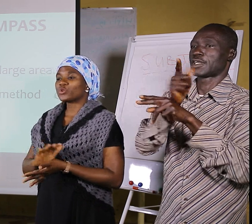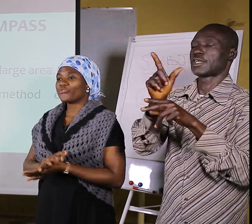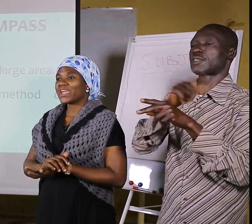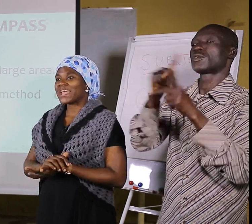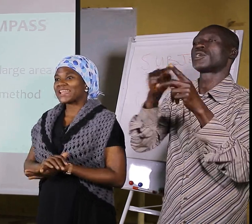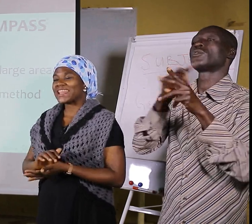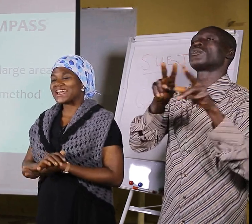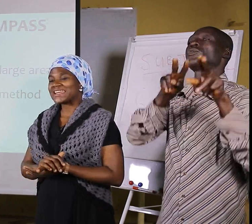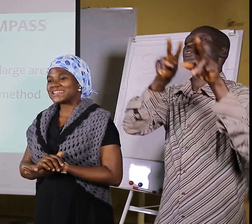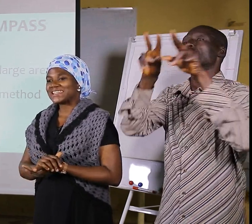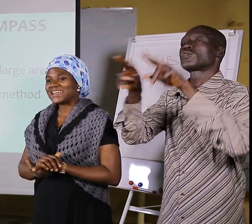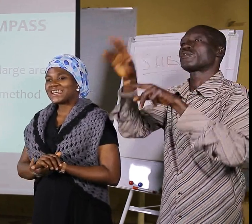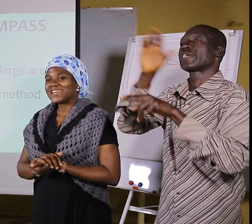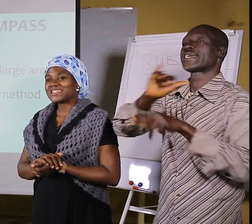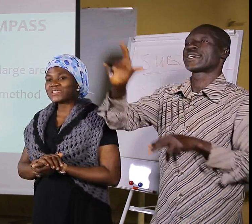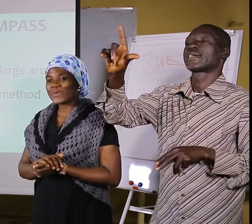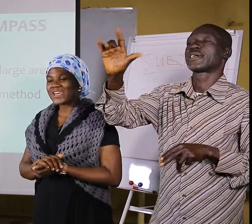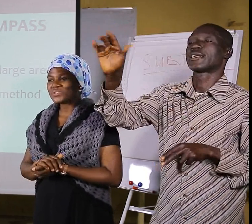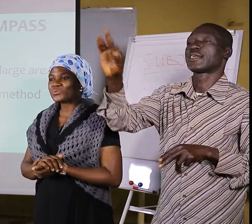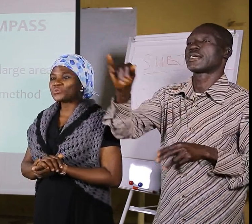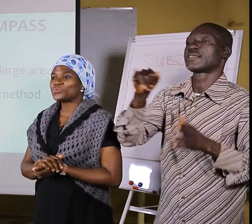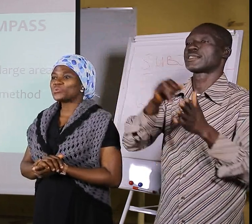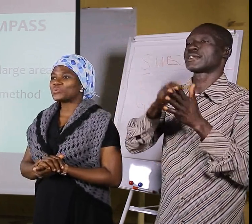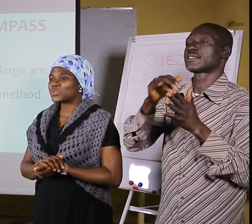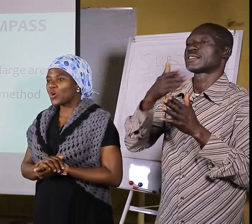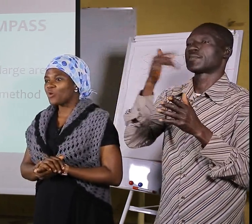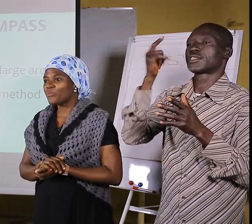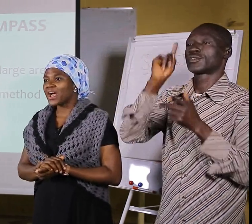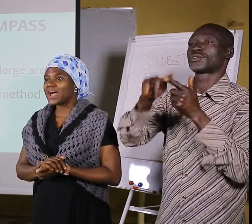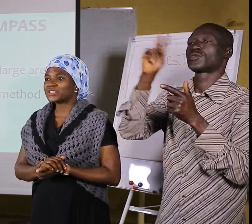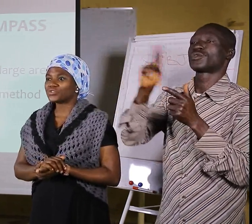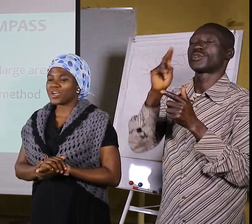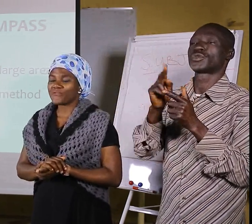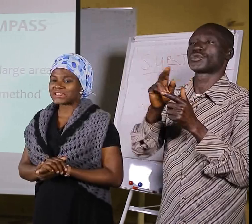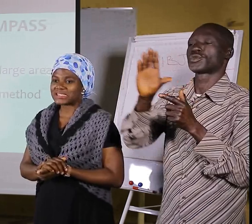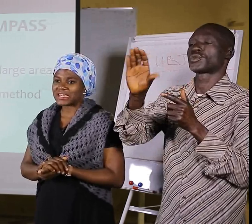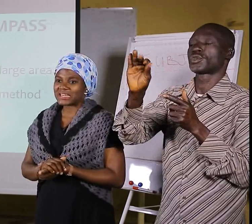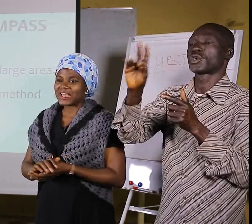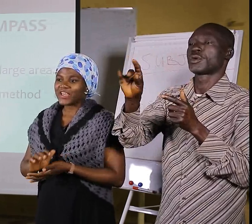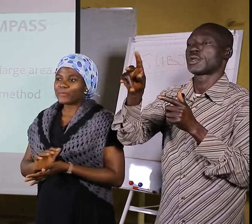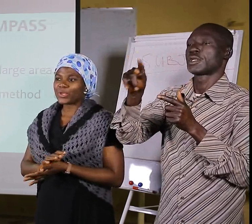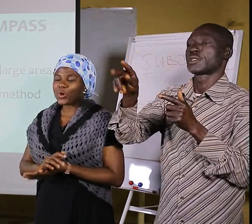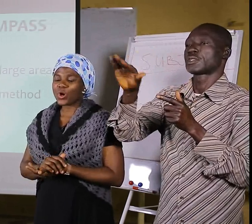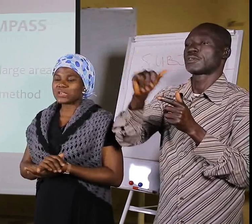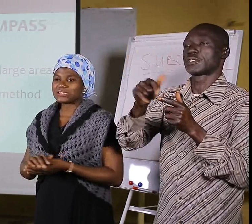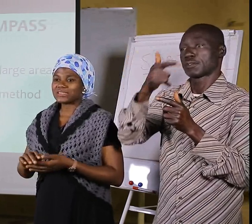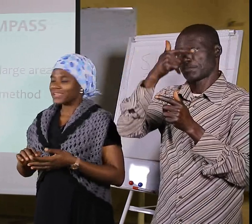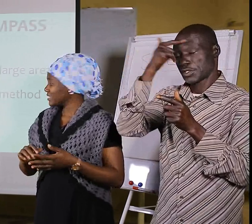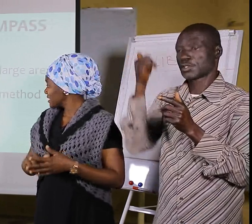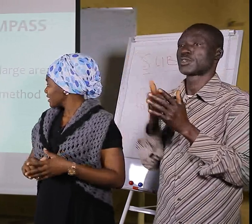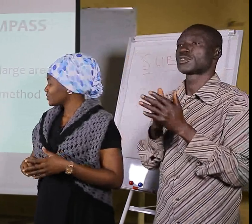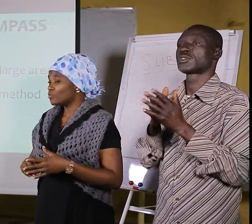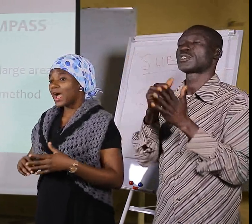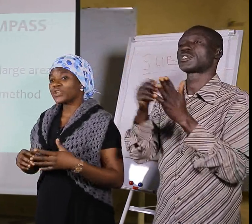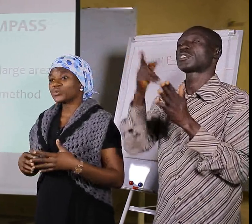When we're surveying a land, it is best to use a compass traversing because